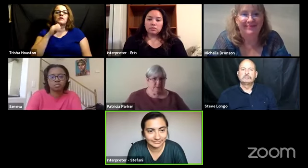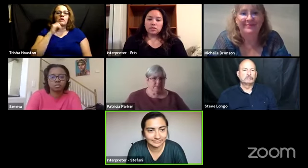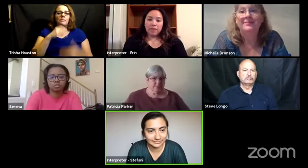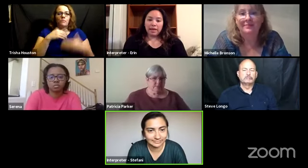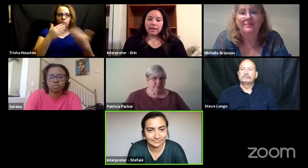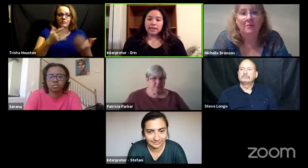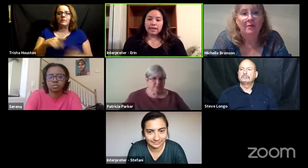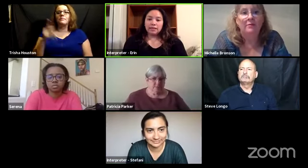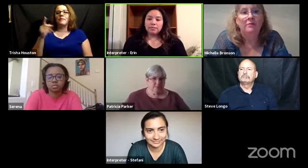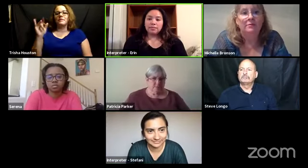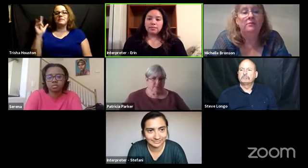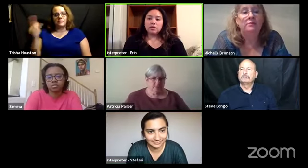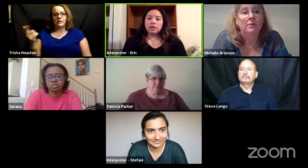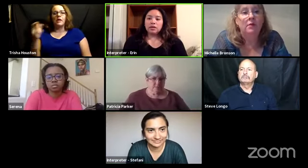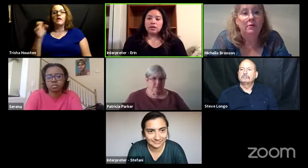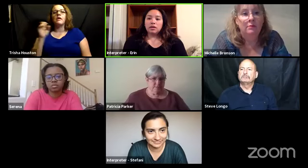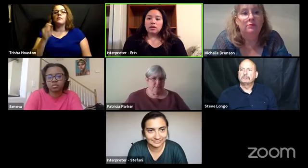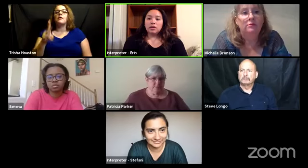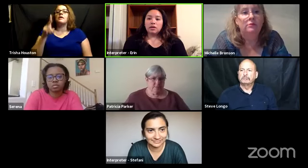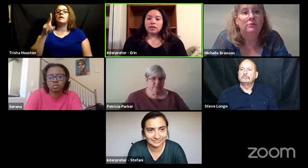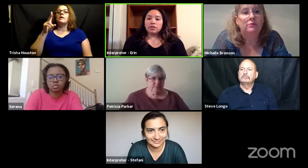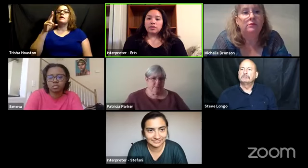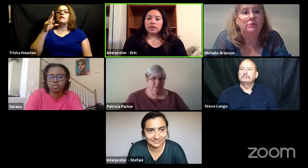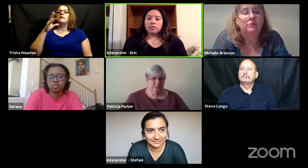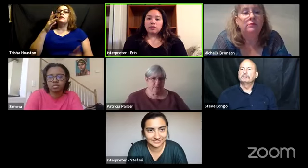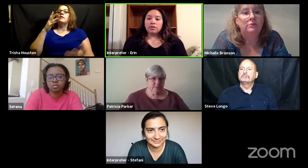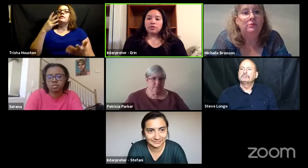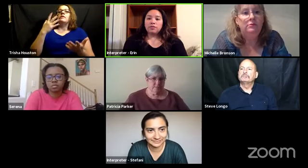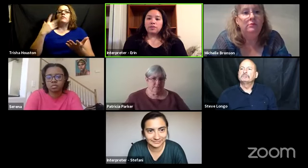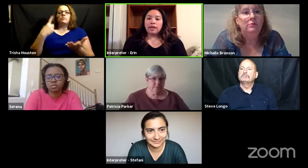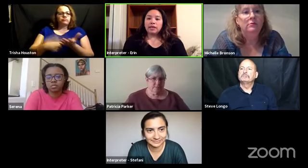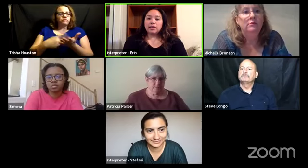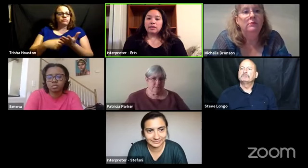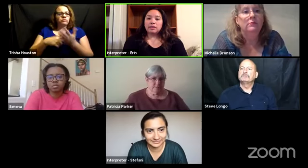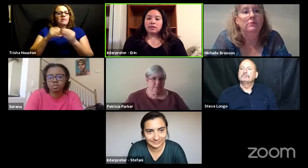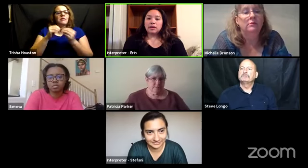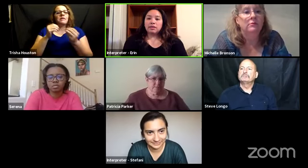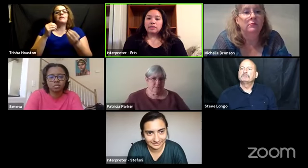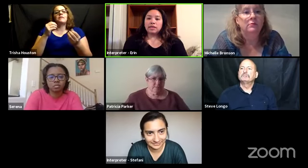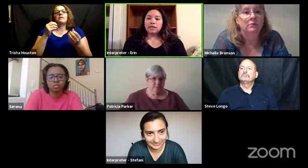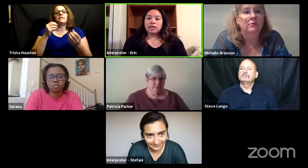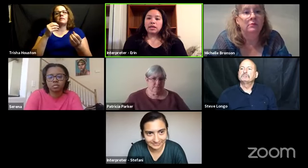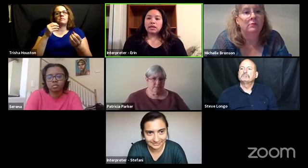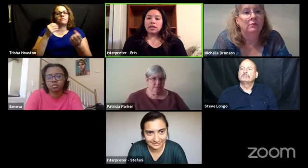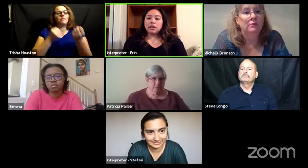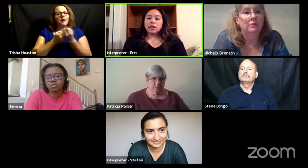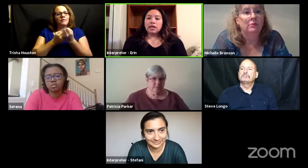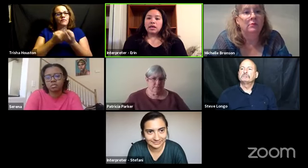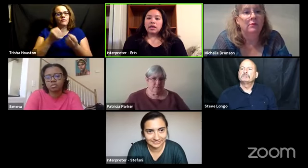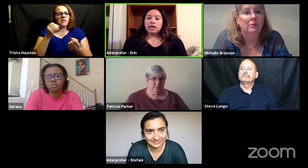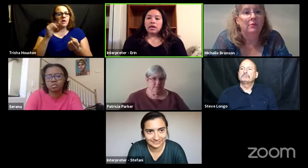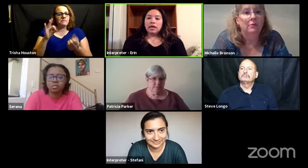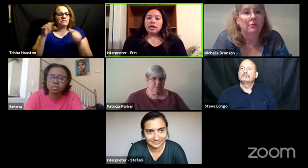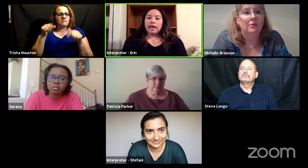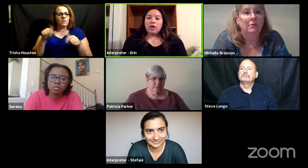It's Patty, I second. Okay, Serena moved, Patty seconded it. Now